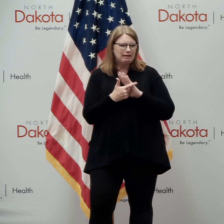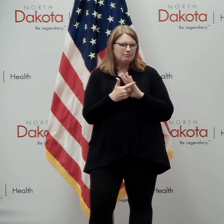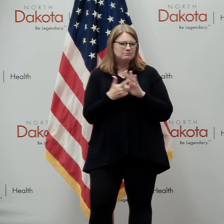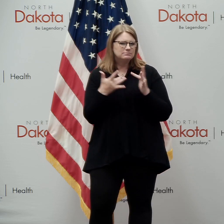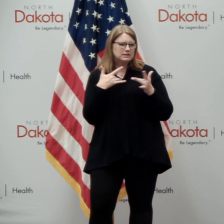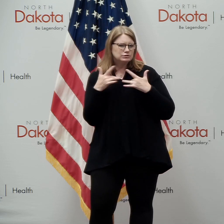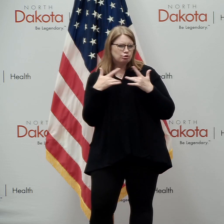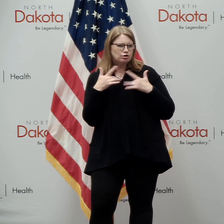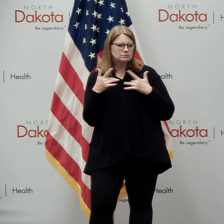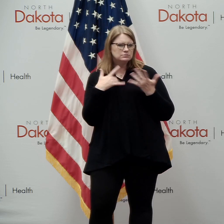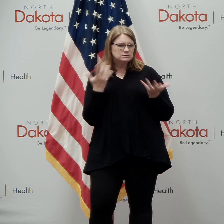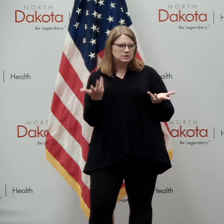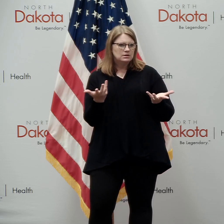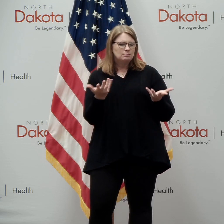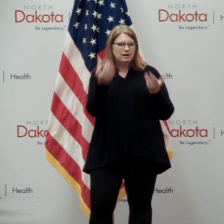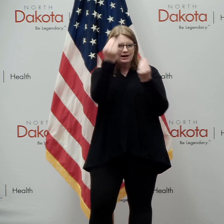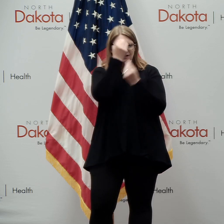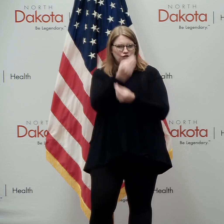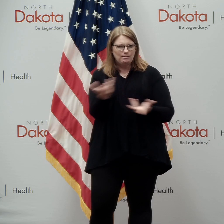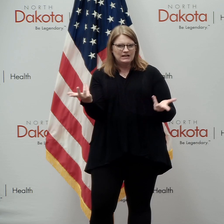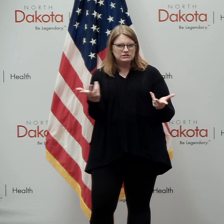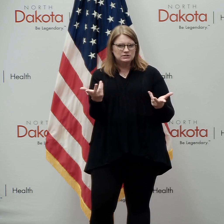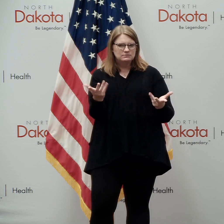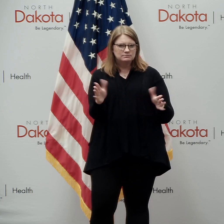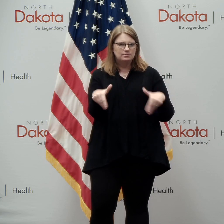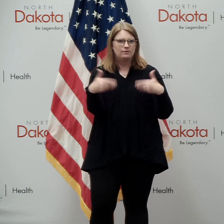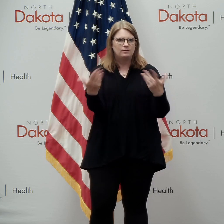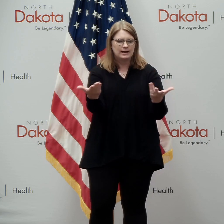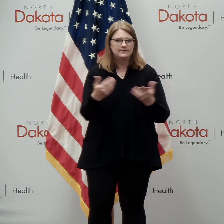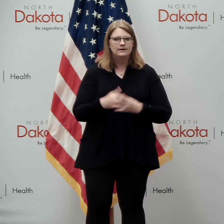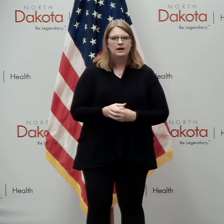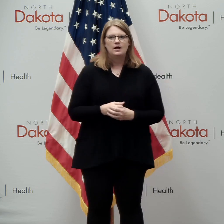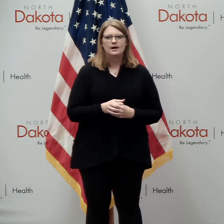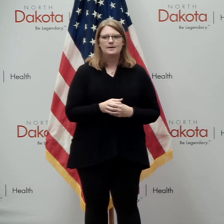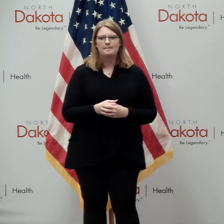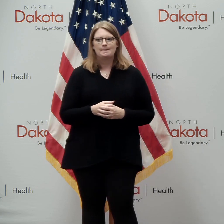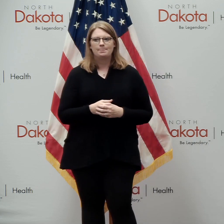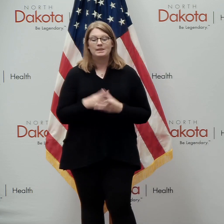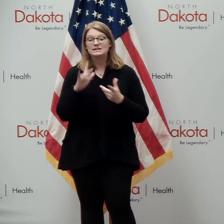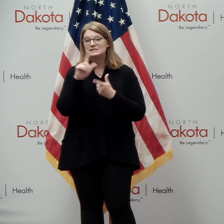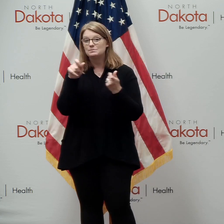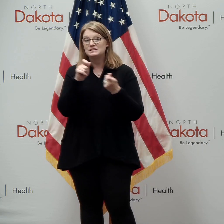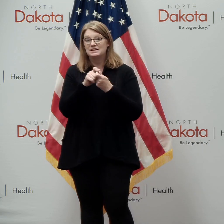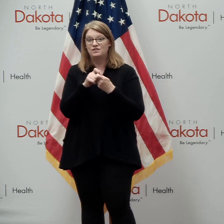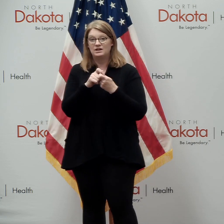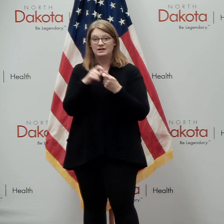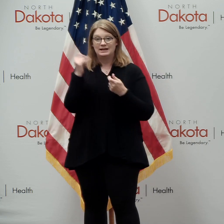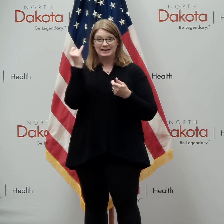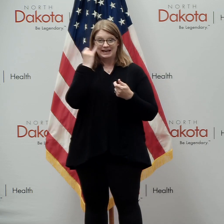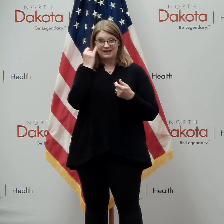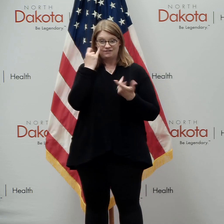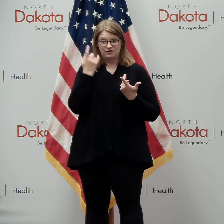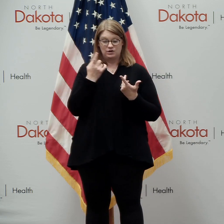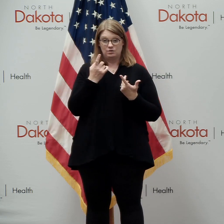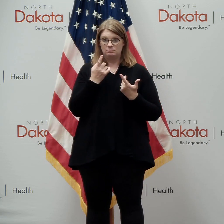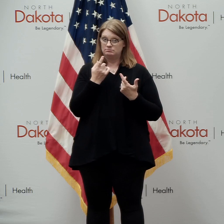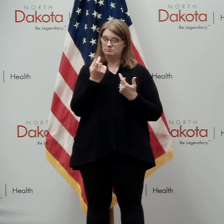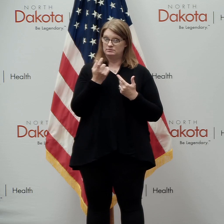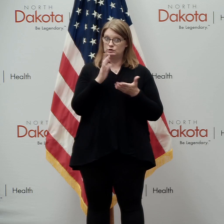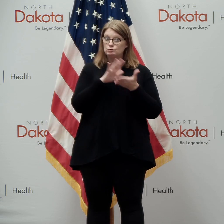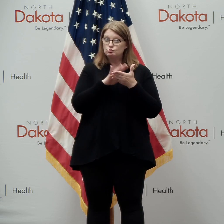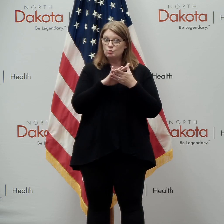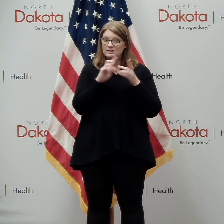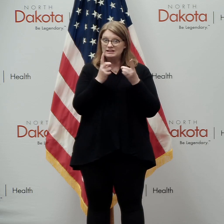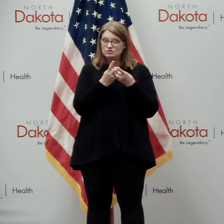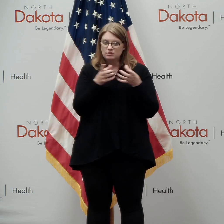about releasing all of that information to the public. Again, particularly if the numerator gets too small, if you're in a very small school district